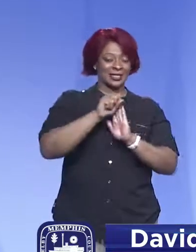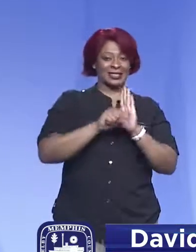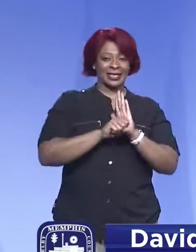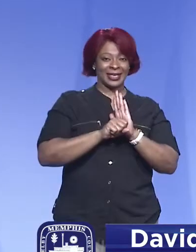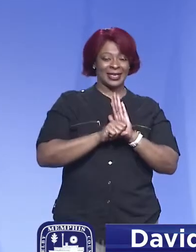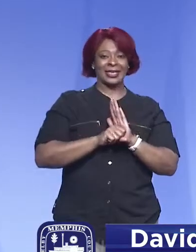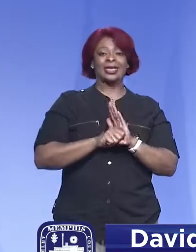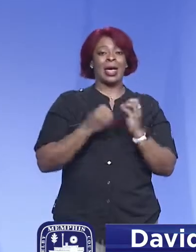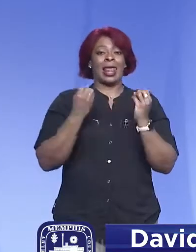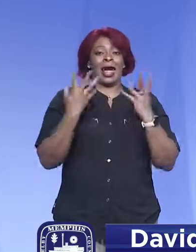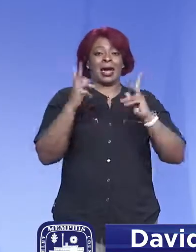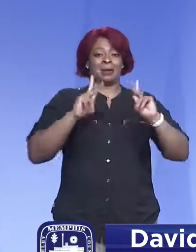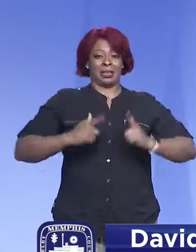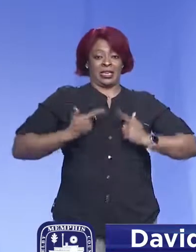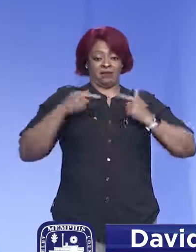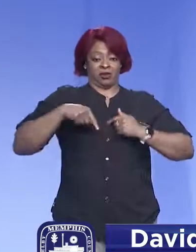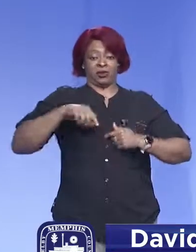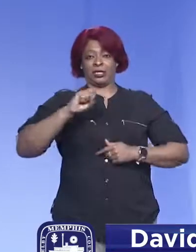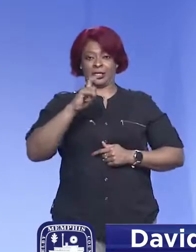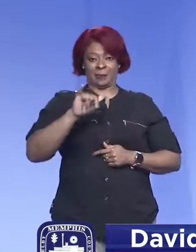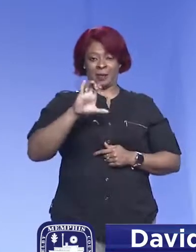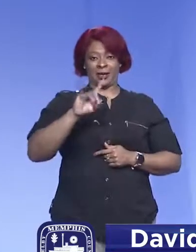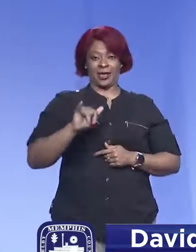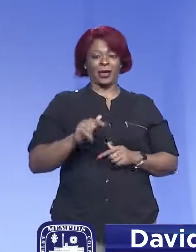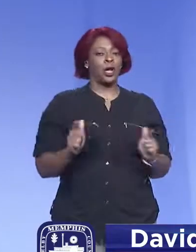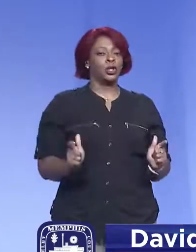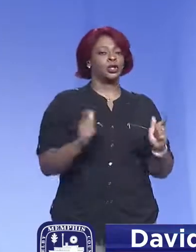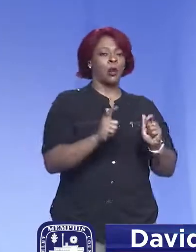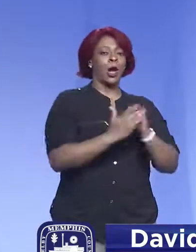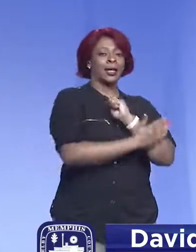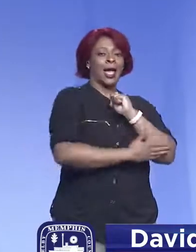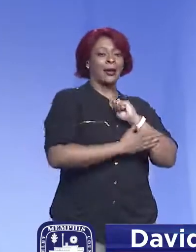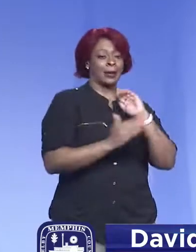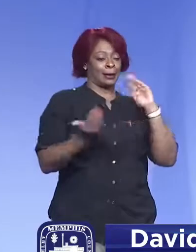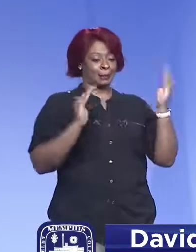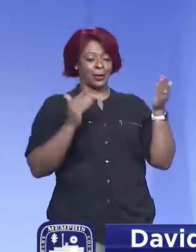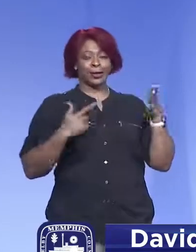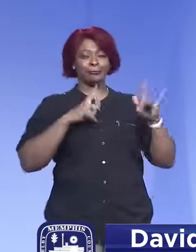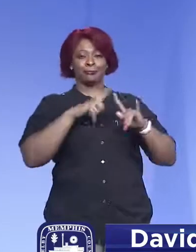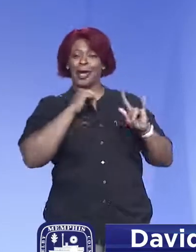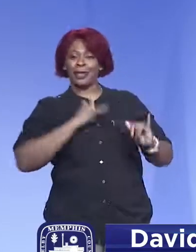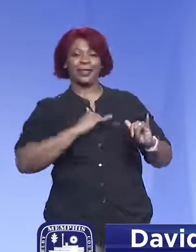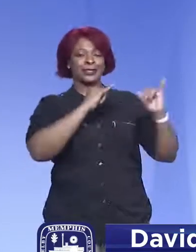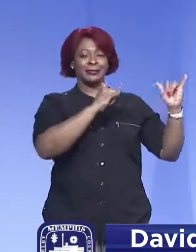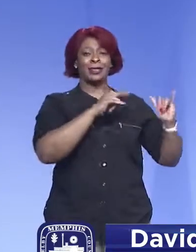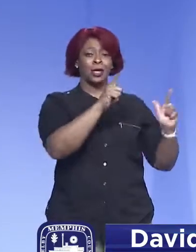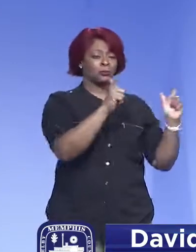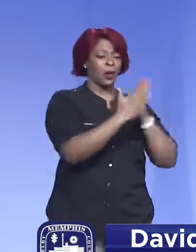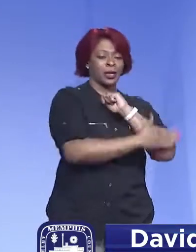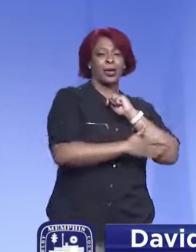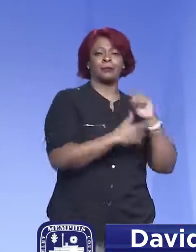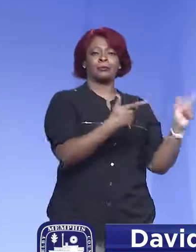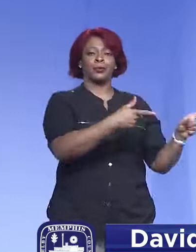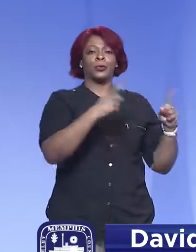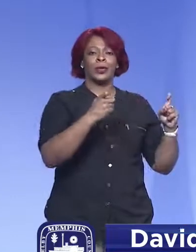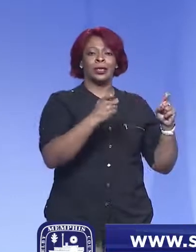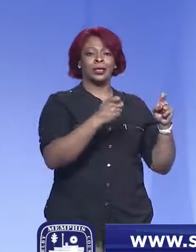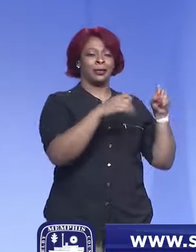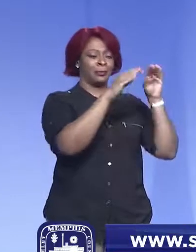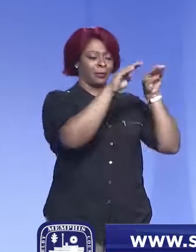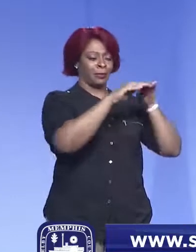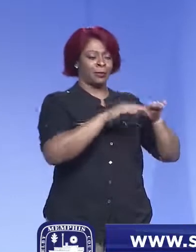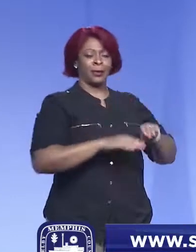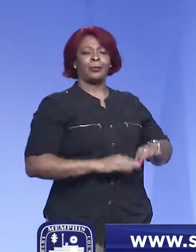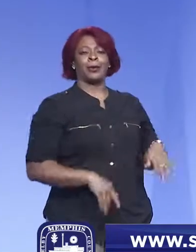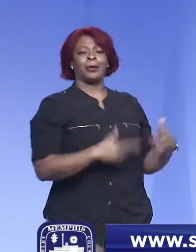more populous than ours. And so a small county can very quickly get a very high percentage